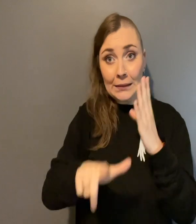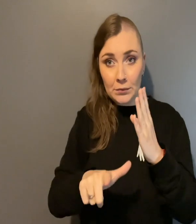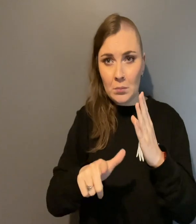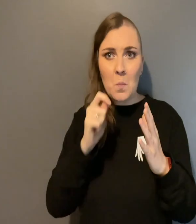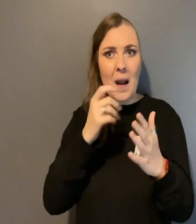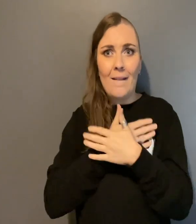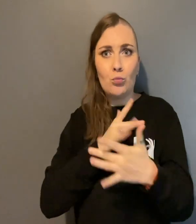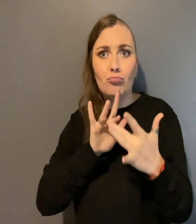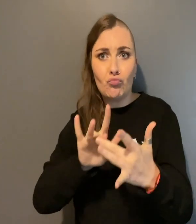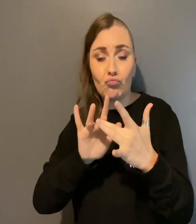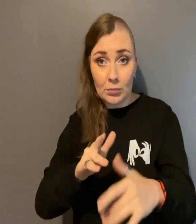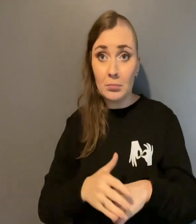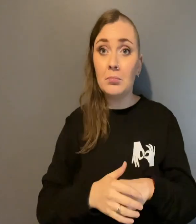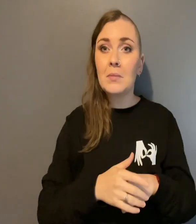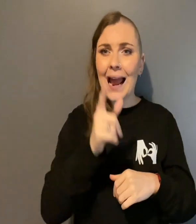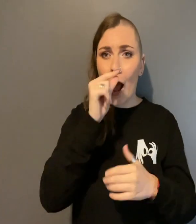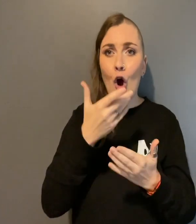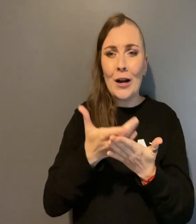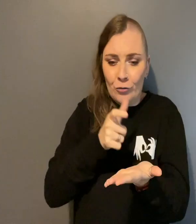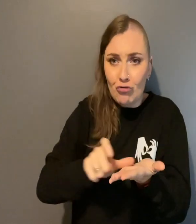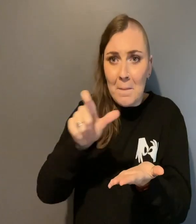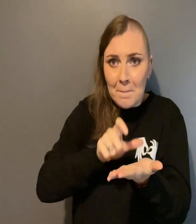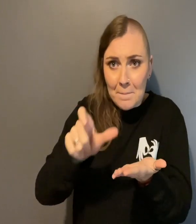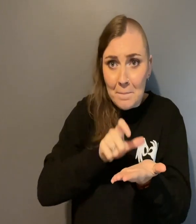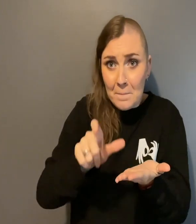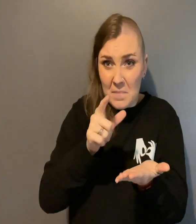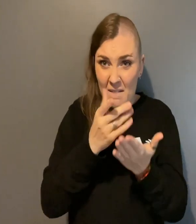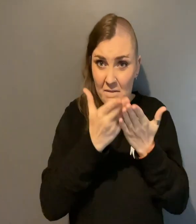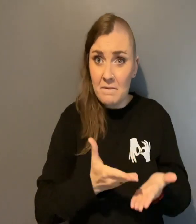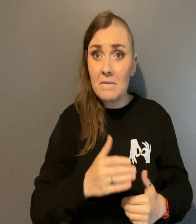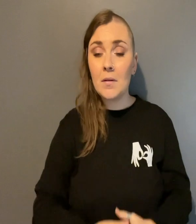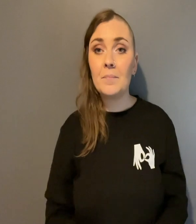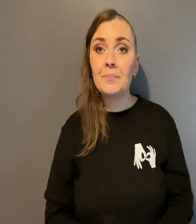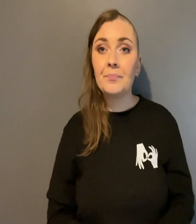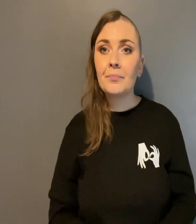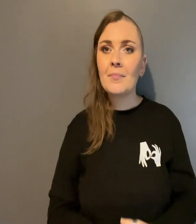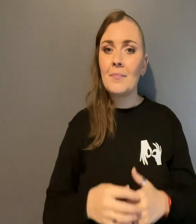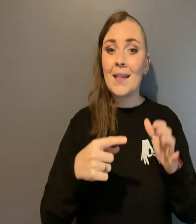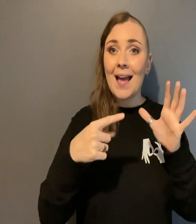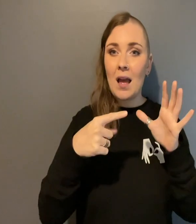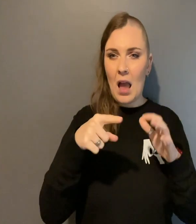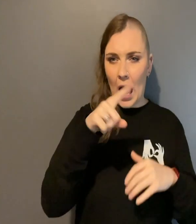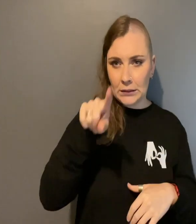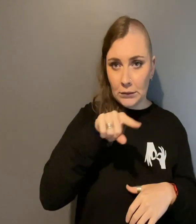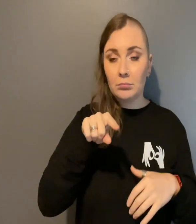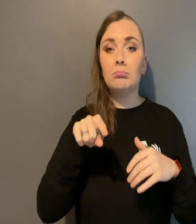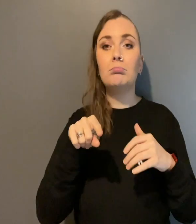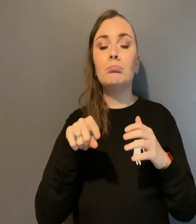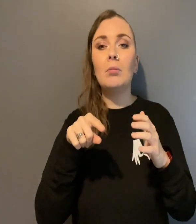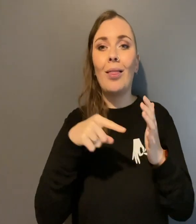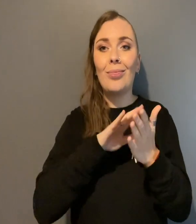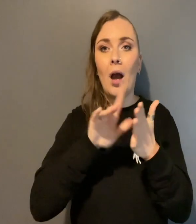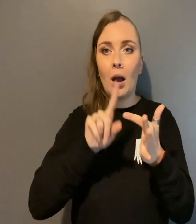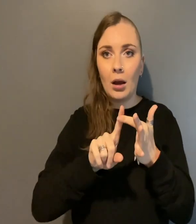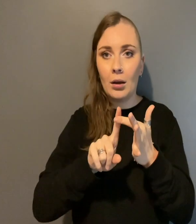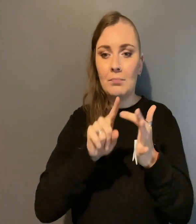to stay in touch. You can follow our Instagram page called The Platform. Our handle is at the